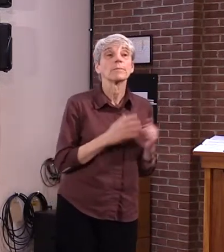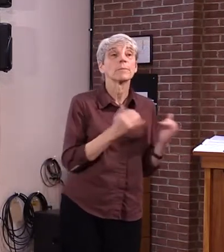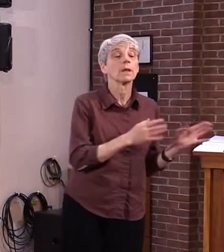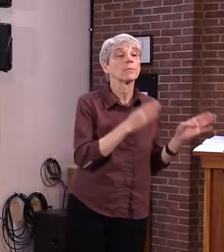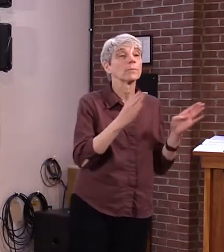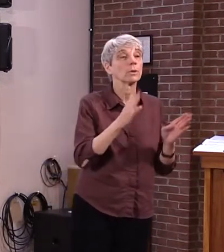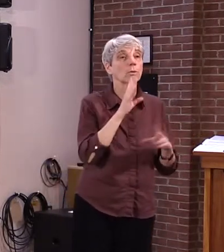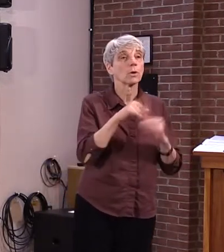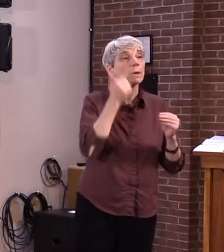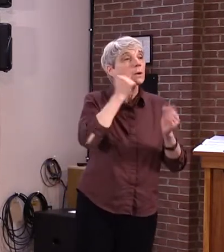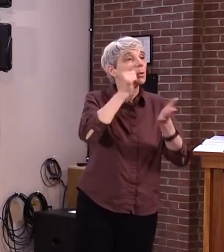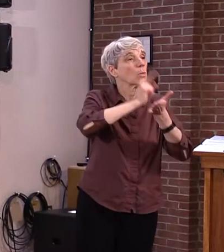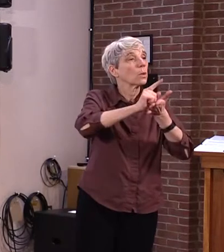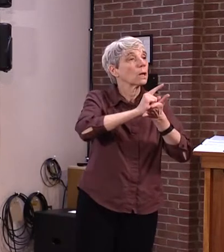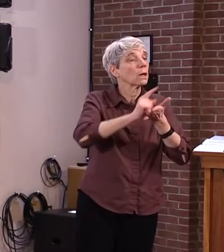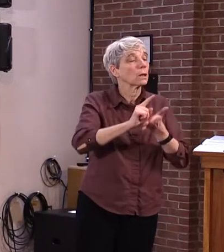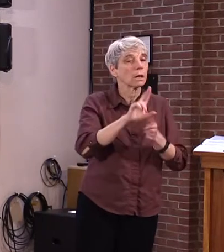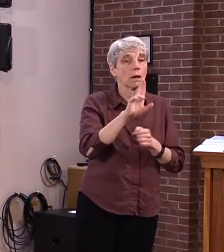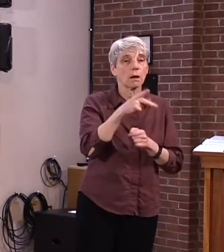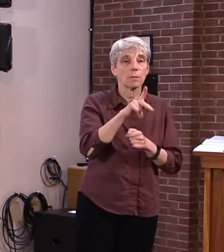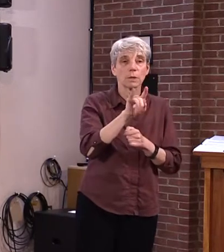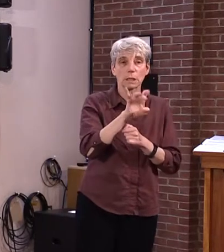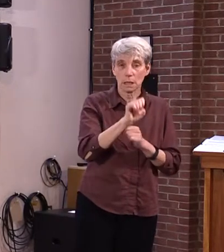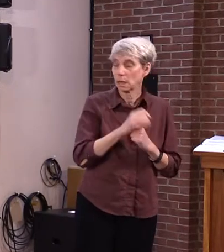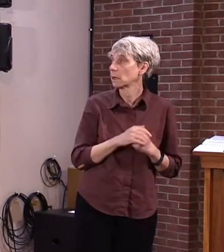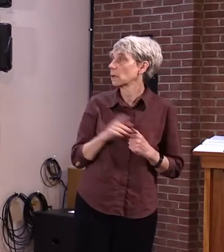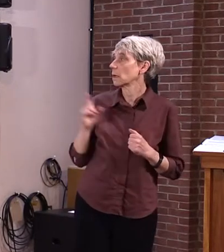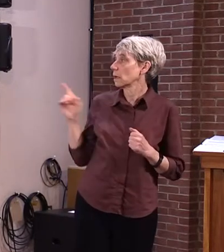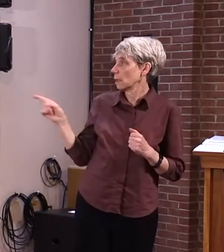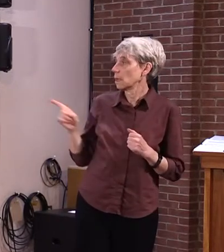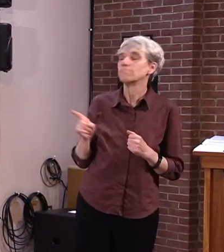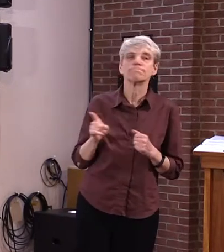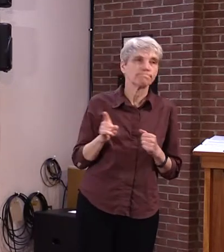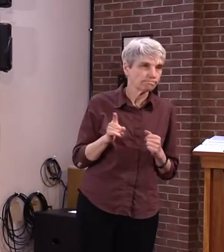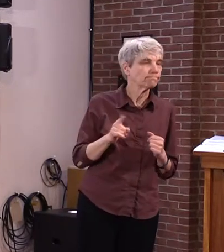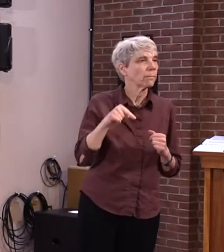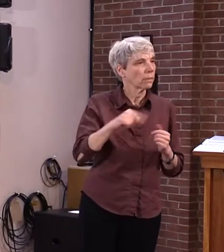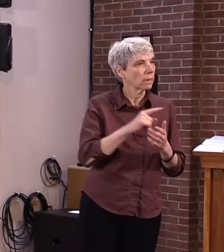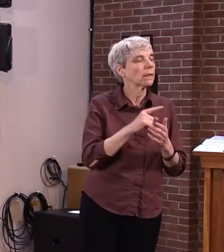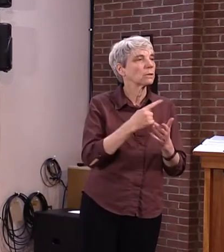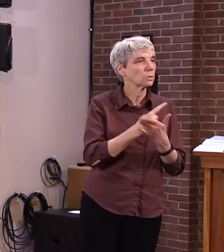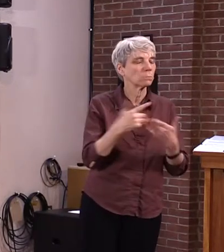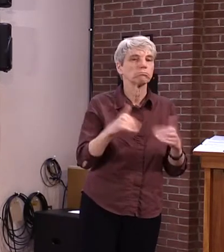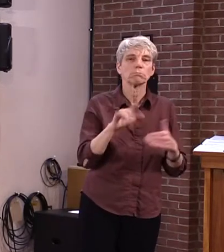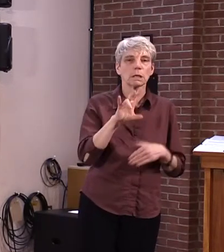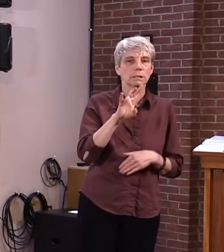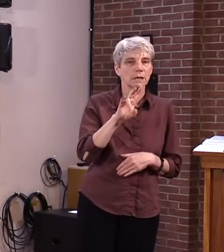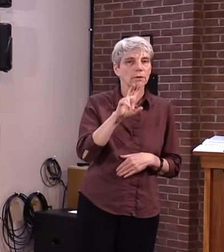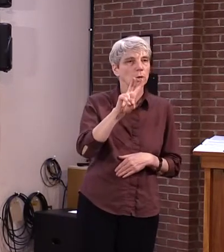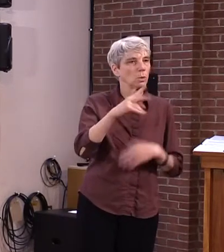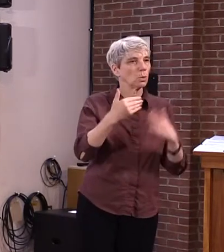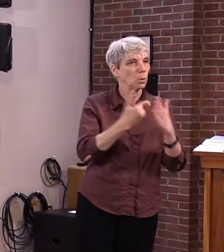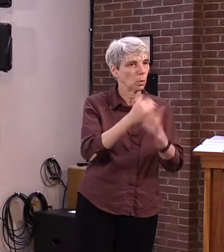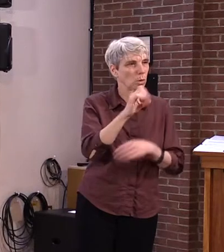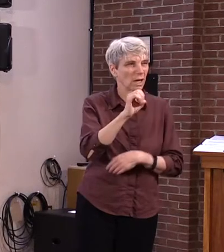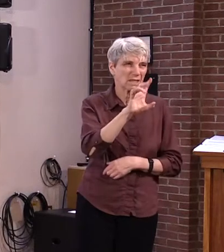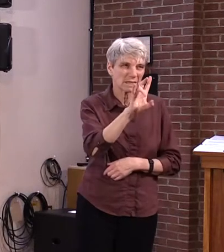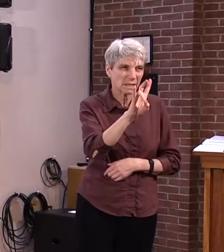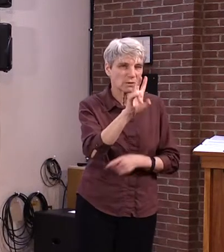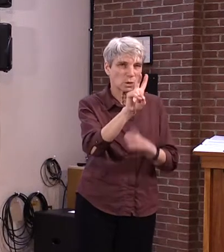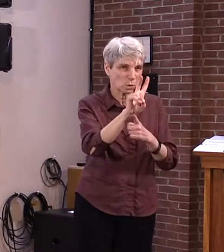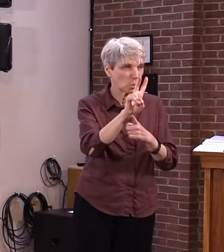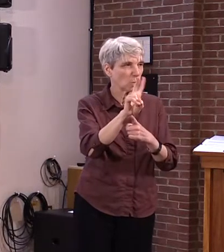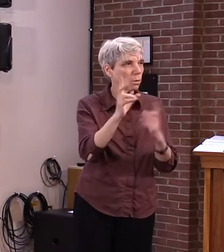weekly update, you see that we obviously did have an increase in our cases, 72 cases this week, largely driven by the outbreak